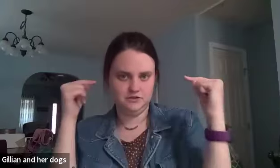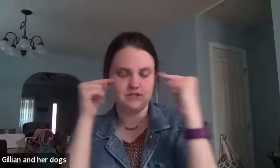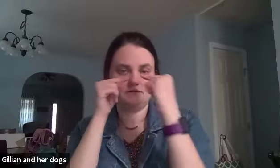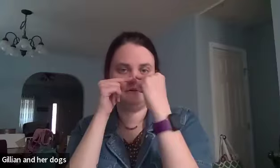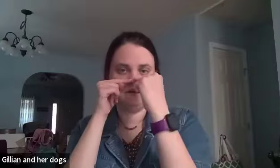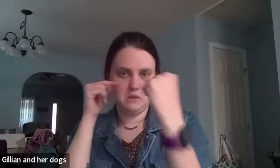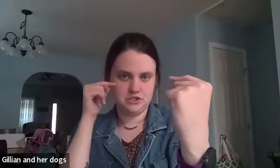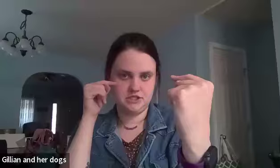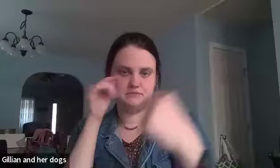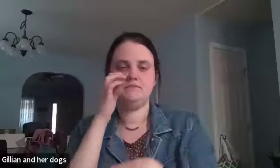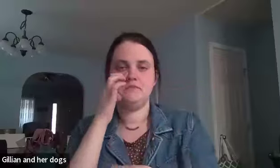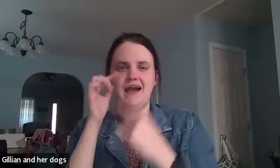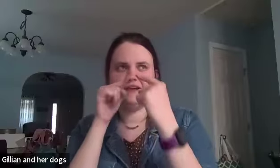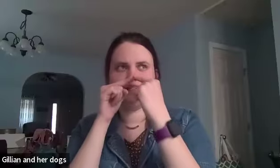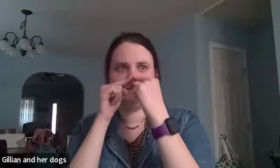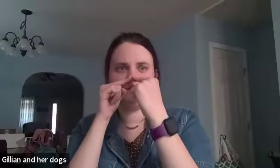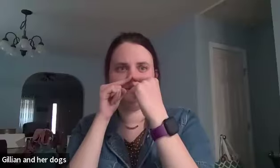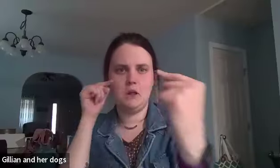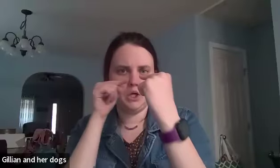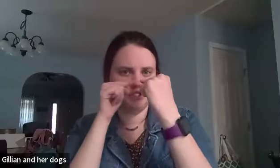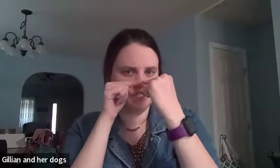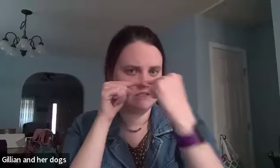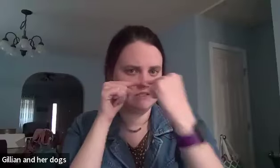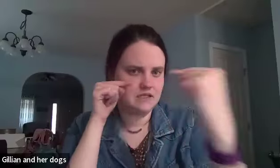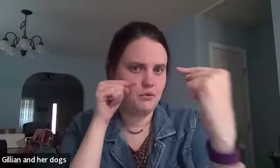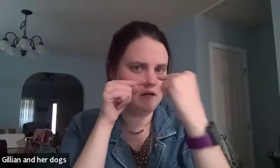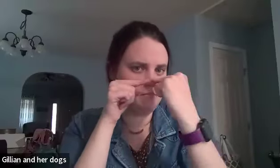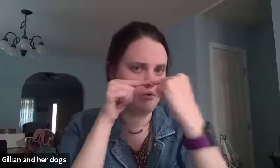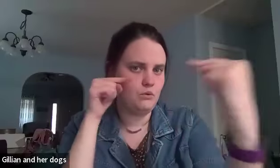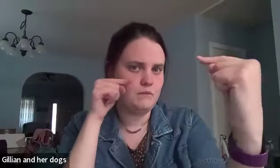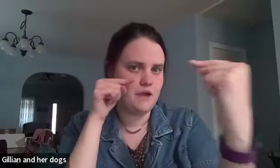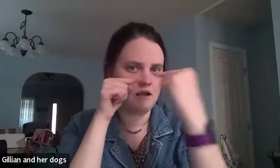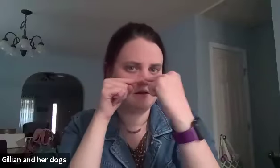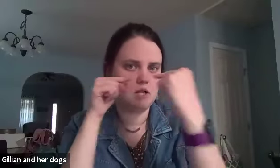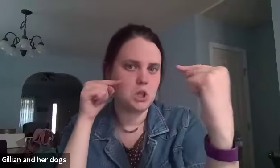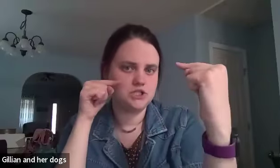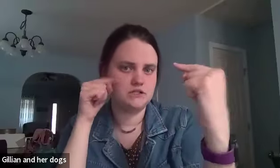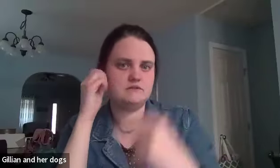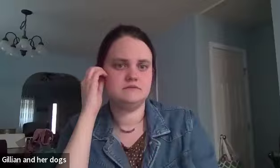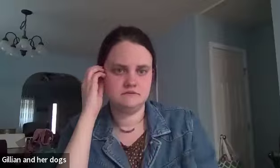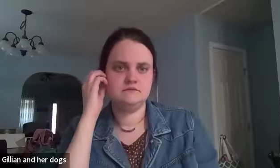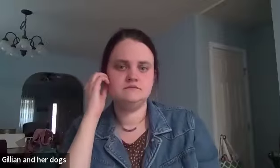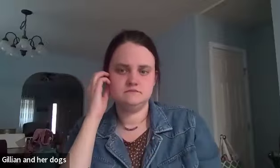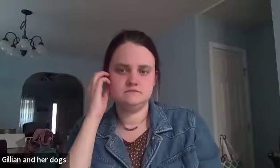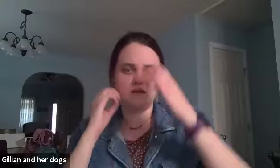allergic, allergic. I think I typically go allergic. Like I pull one back, allergic.